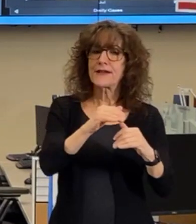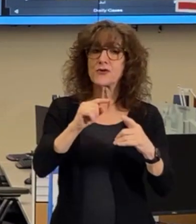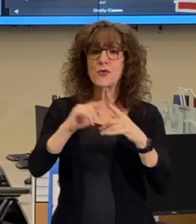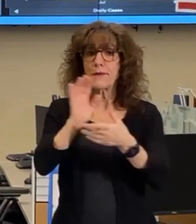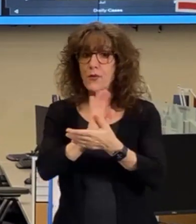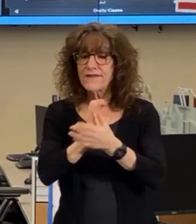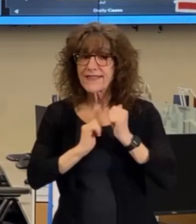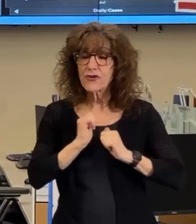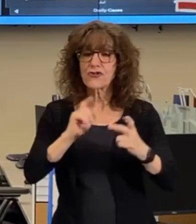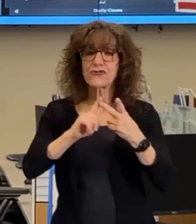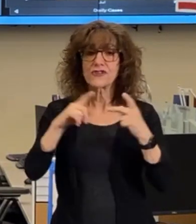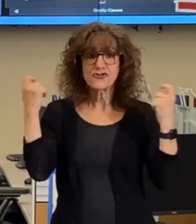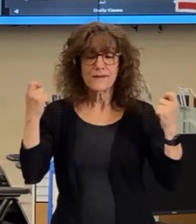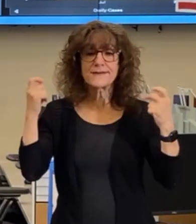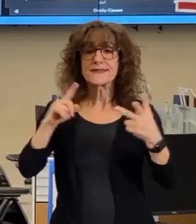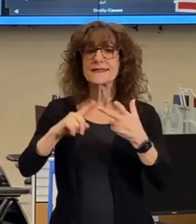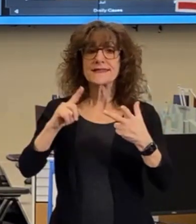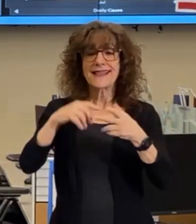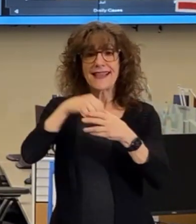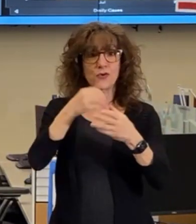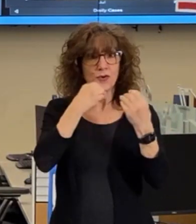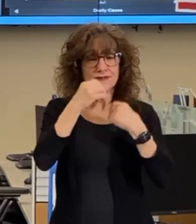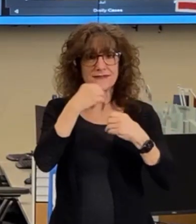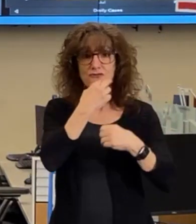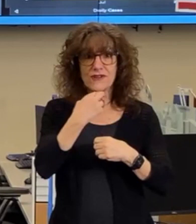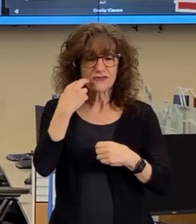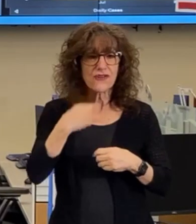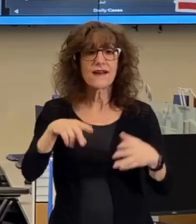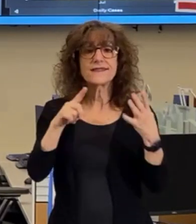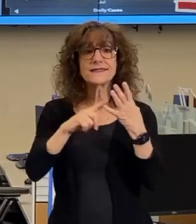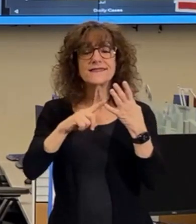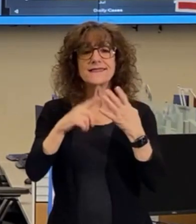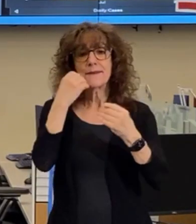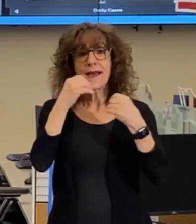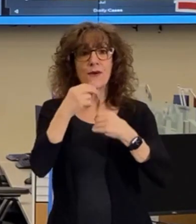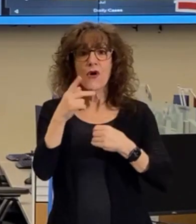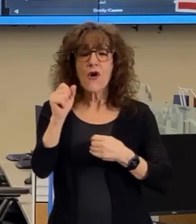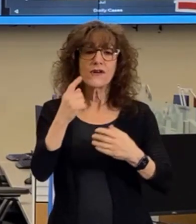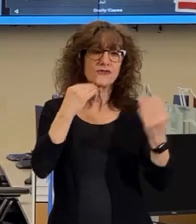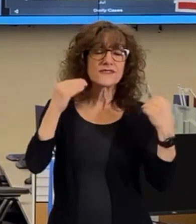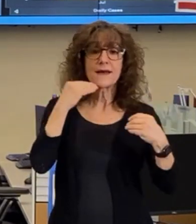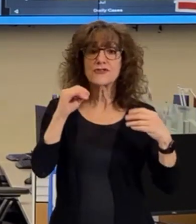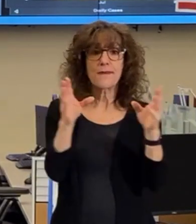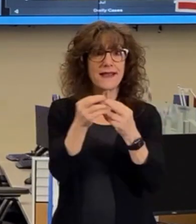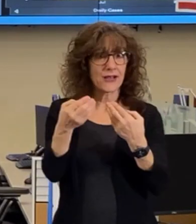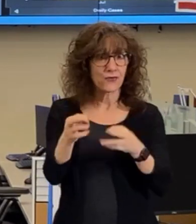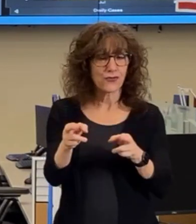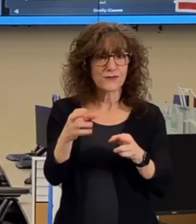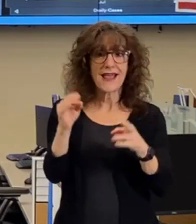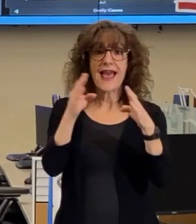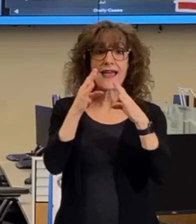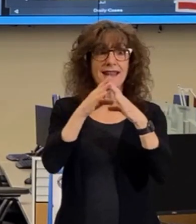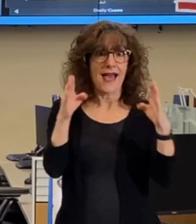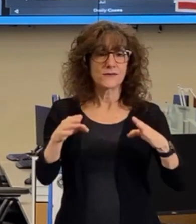movie theaters, gyms, indoor dining at restaurants, banquet halls, receptions, and meeting rooms, and houses